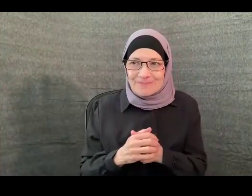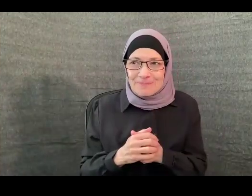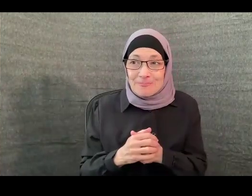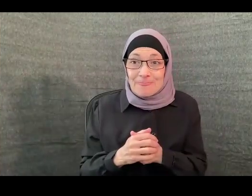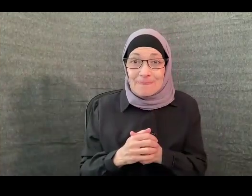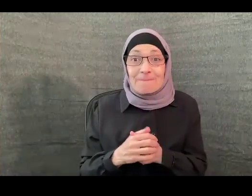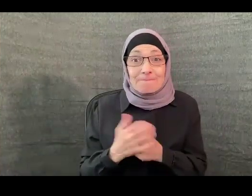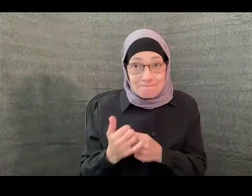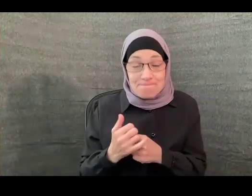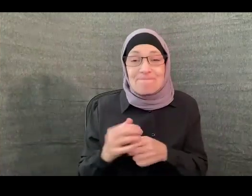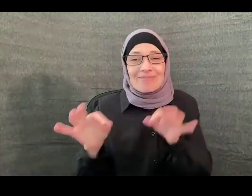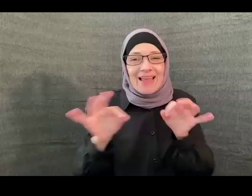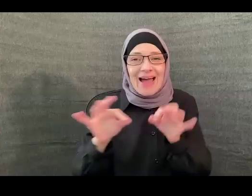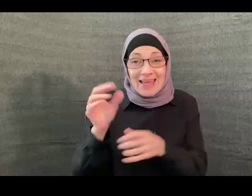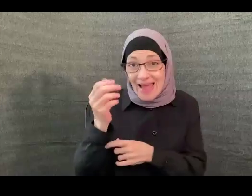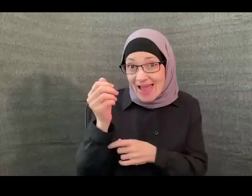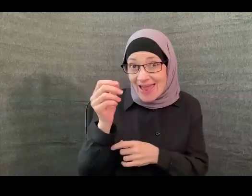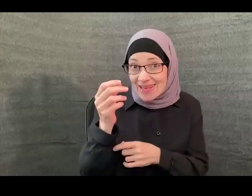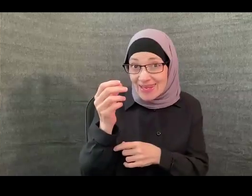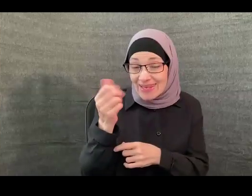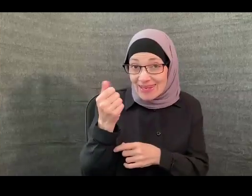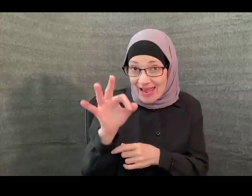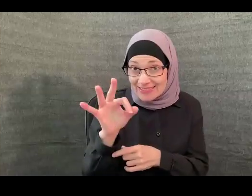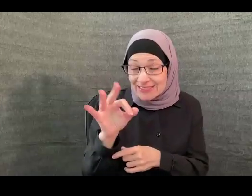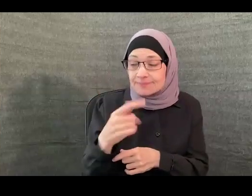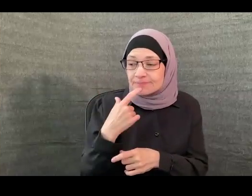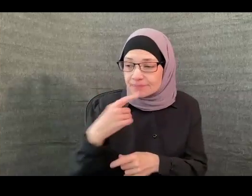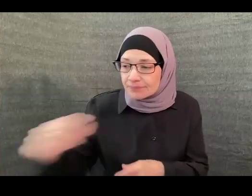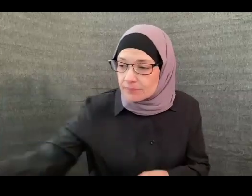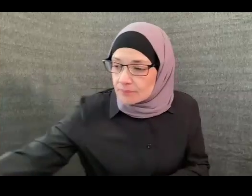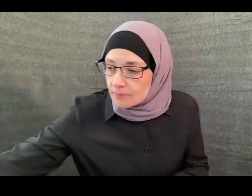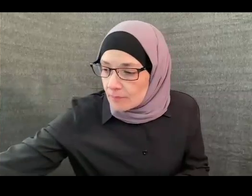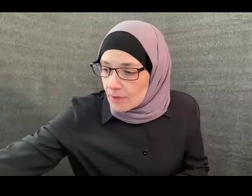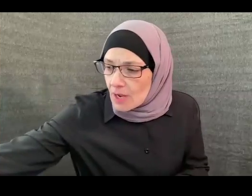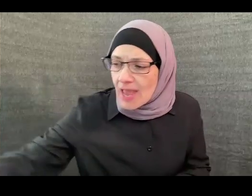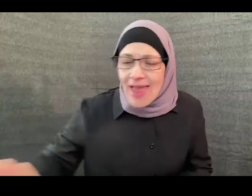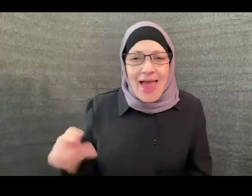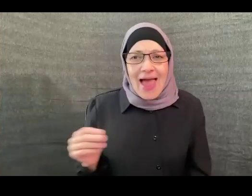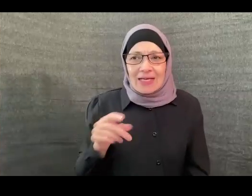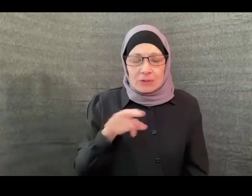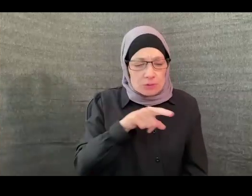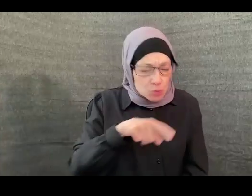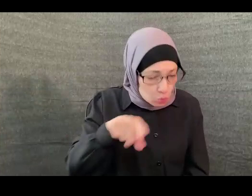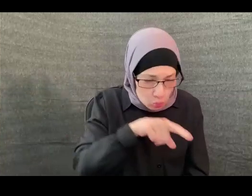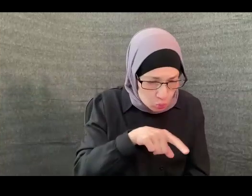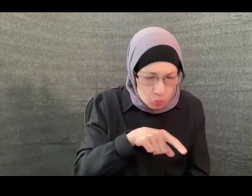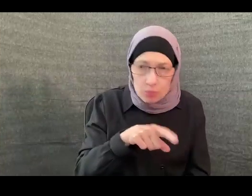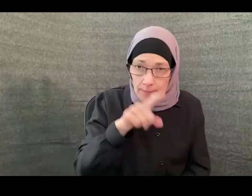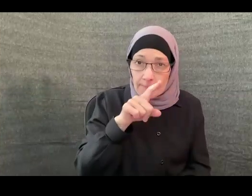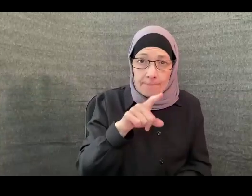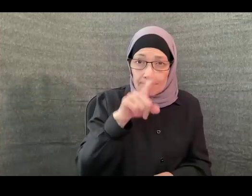And ayah number 19, it says, and do not be like those who forgot